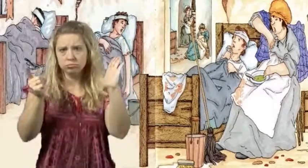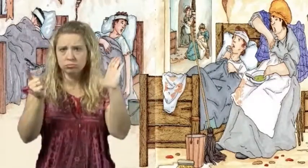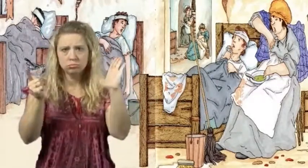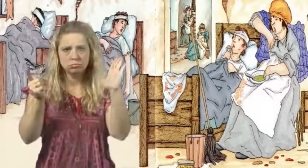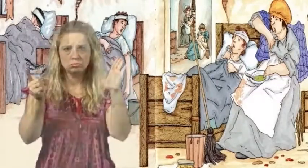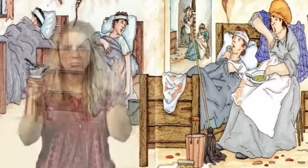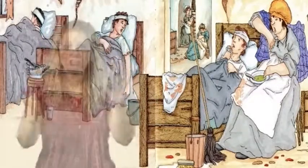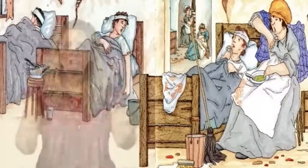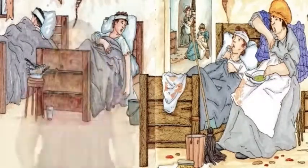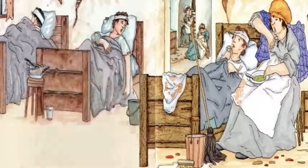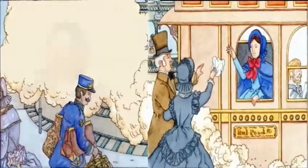nurse.